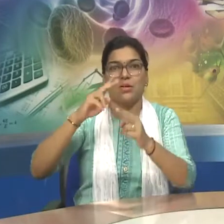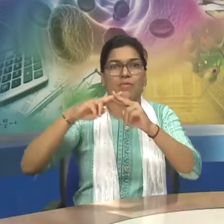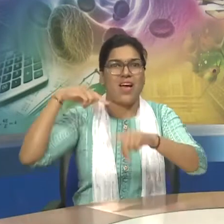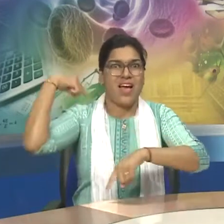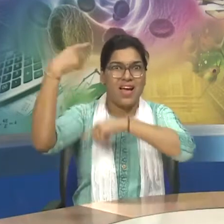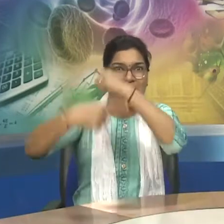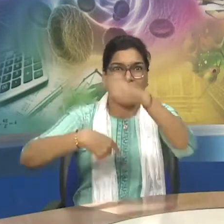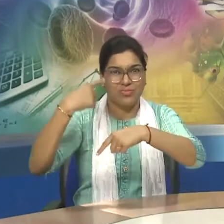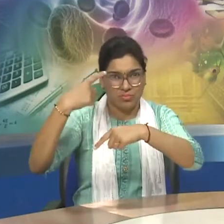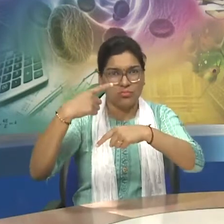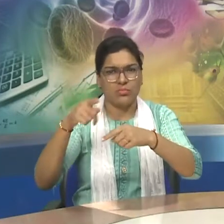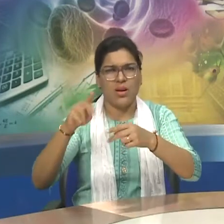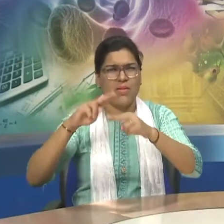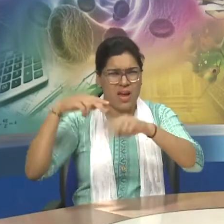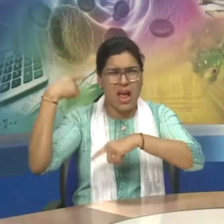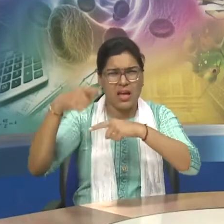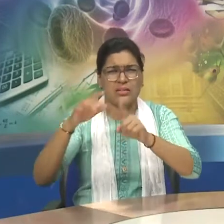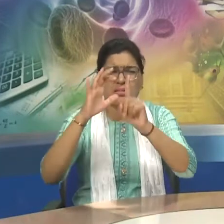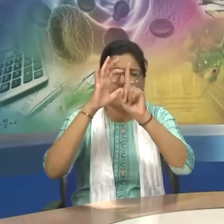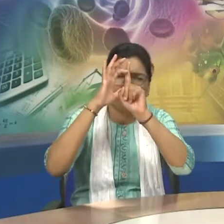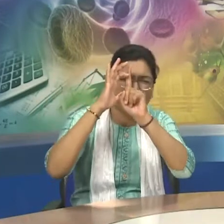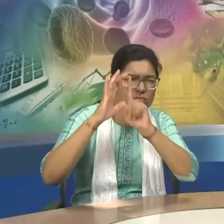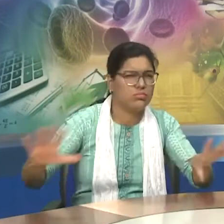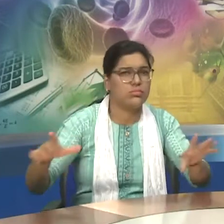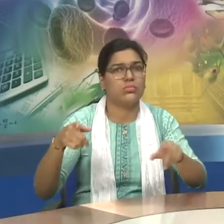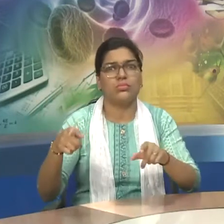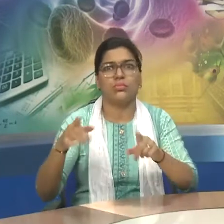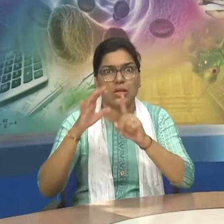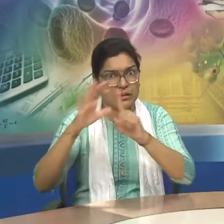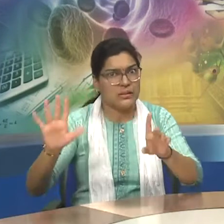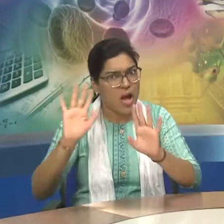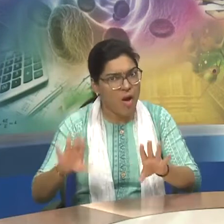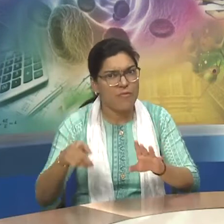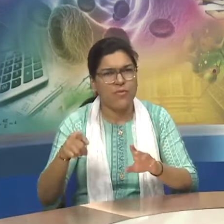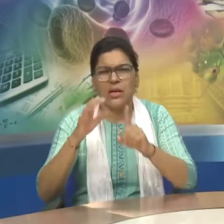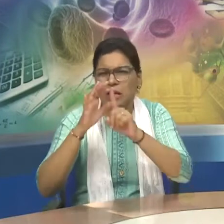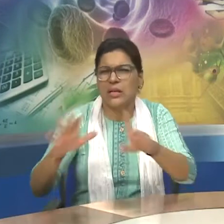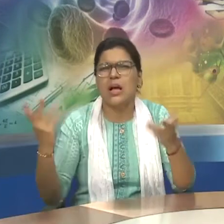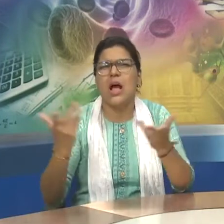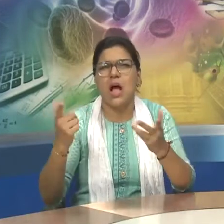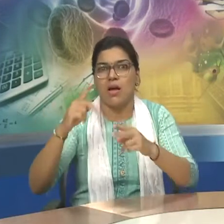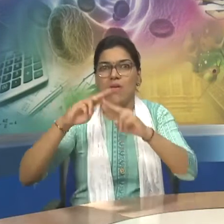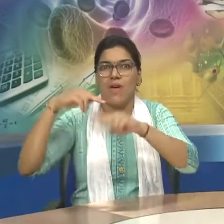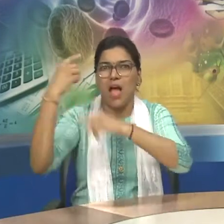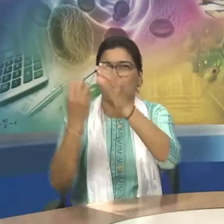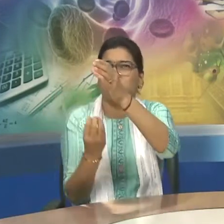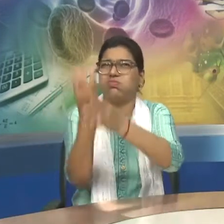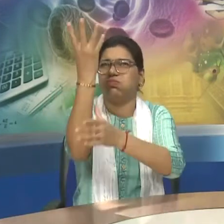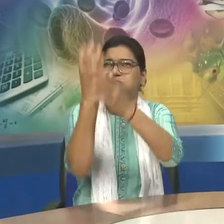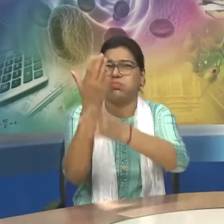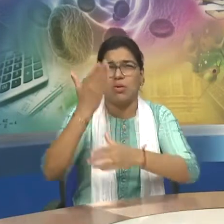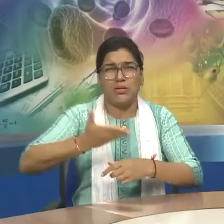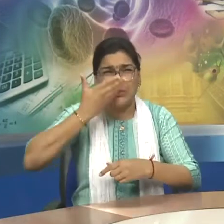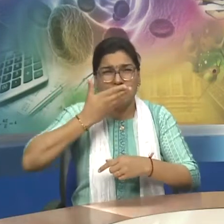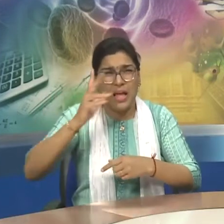India has a strong focus on the